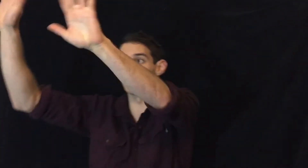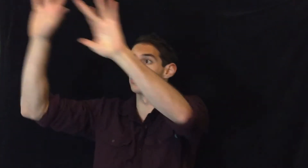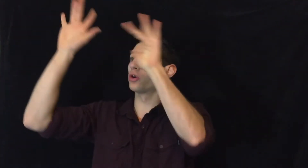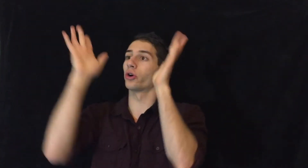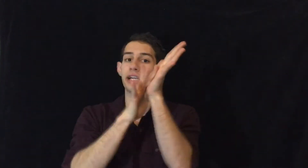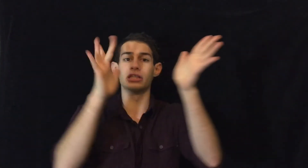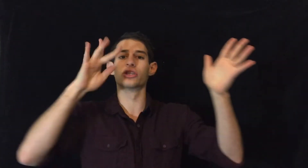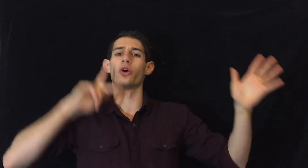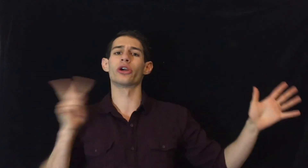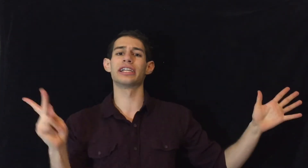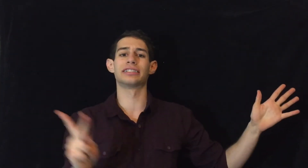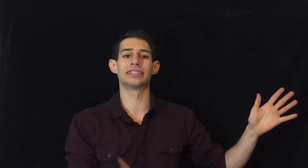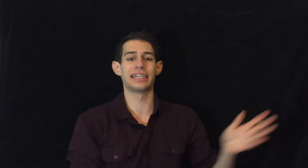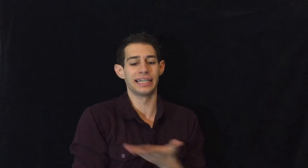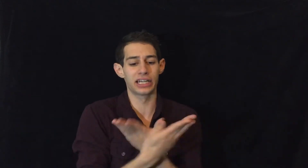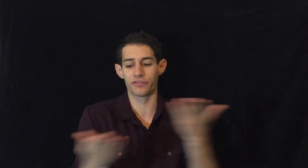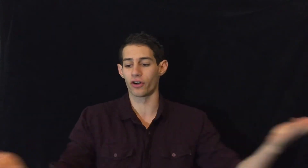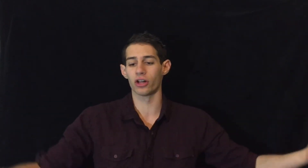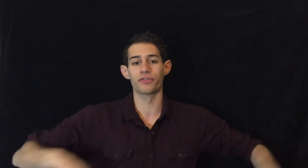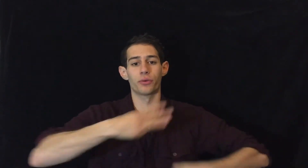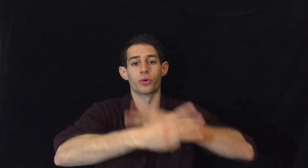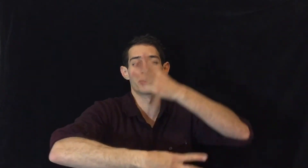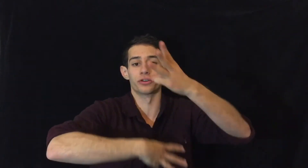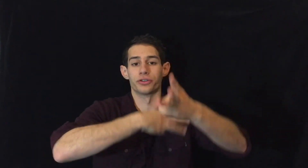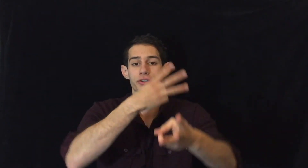be glory, glorious King of all of the world.